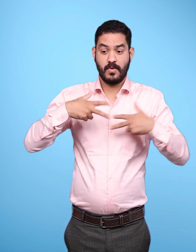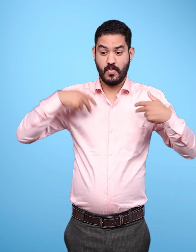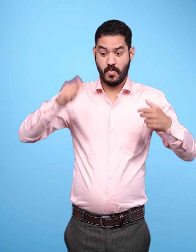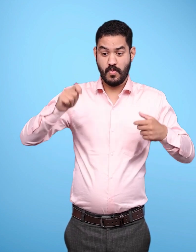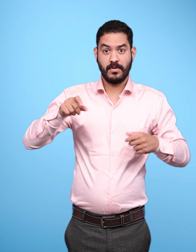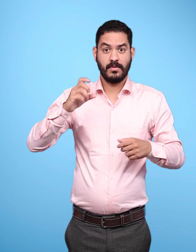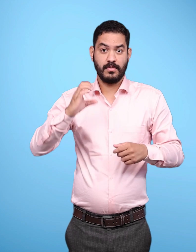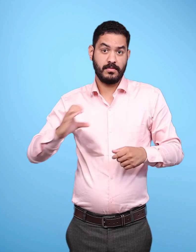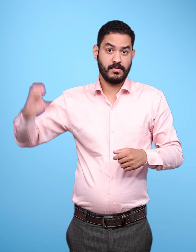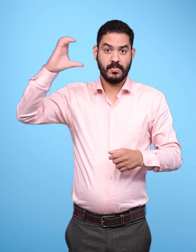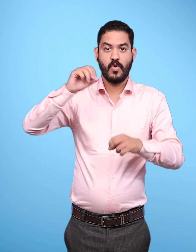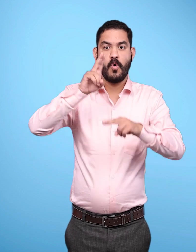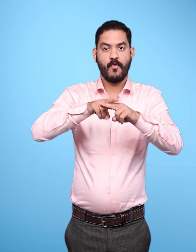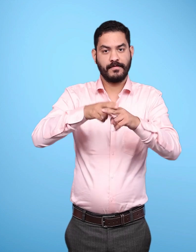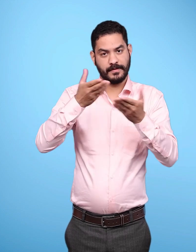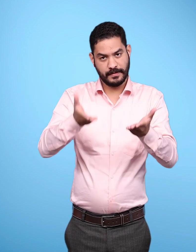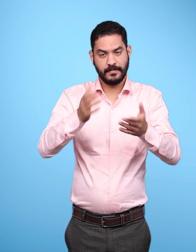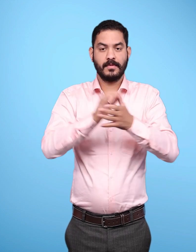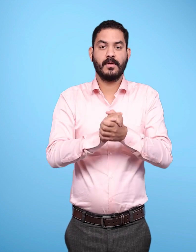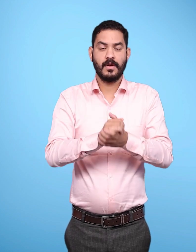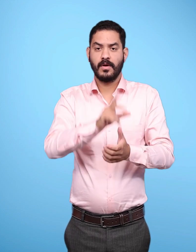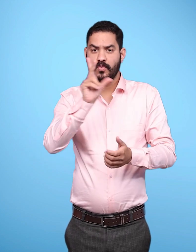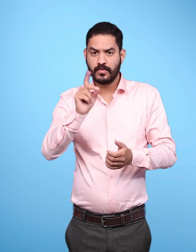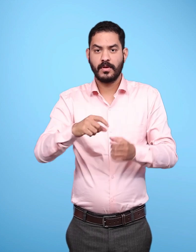Ch-10 was a Kumar Amatya.